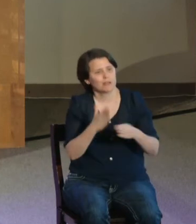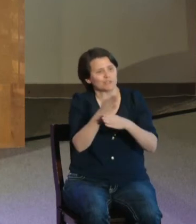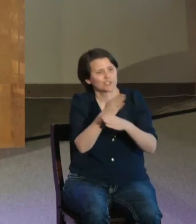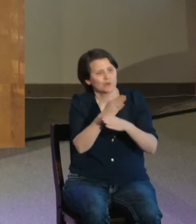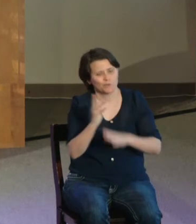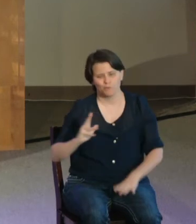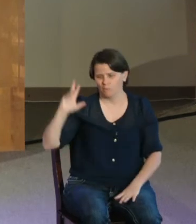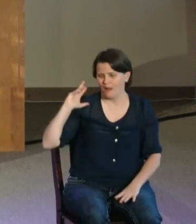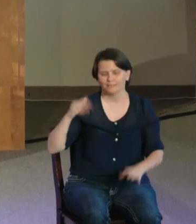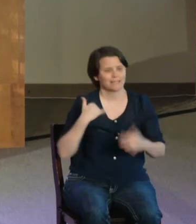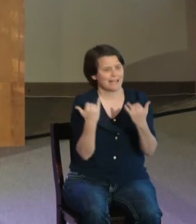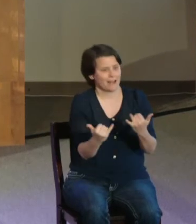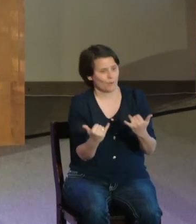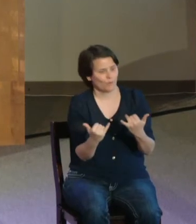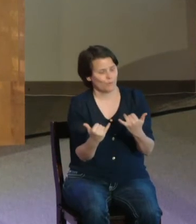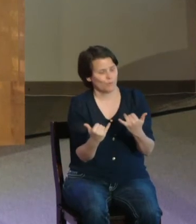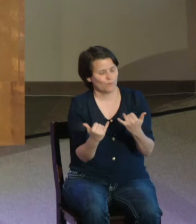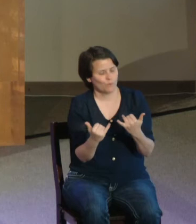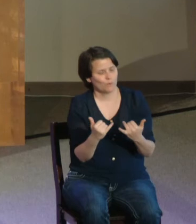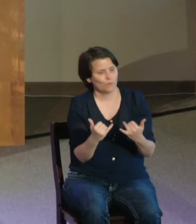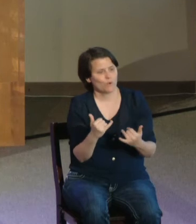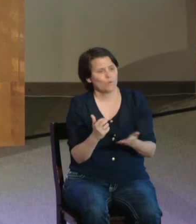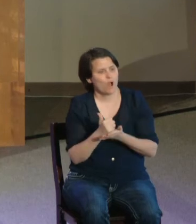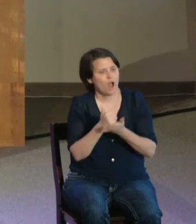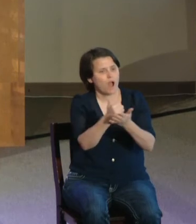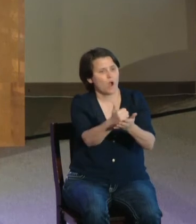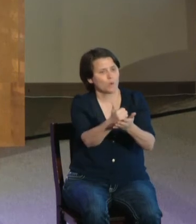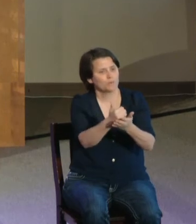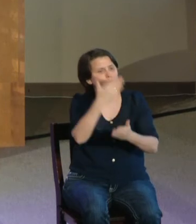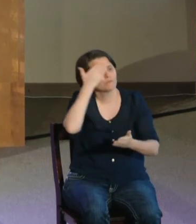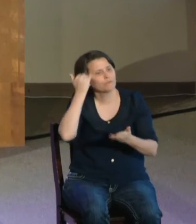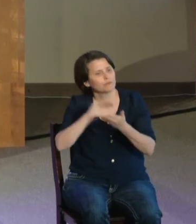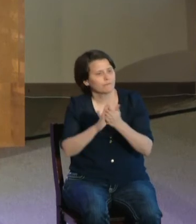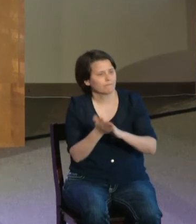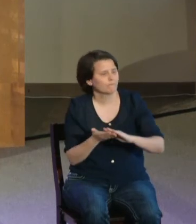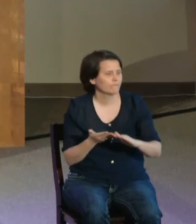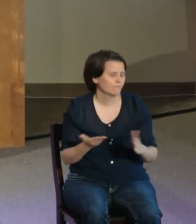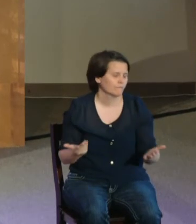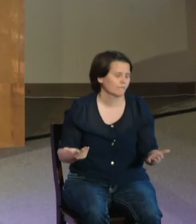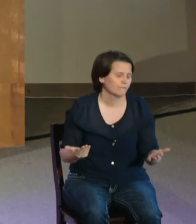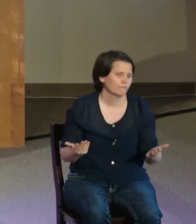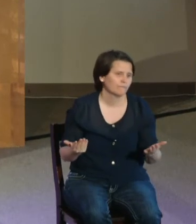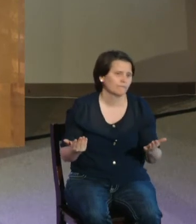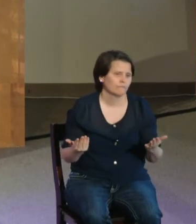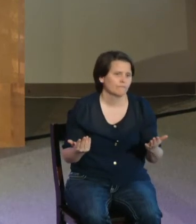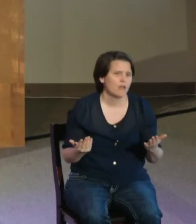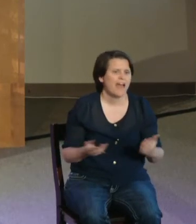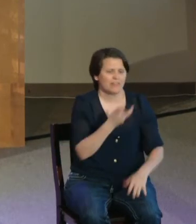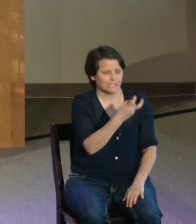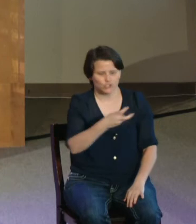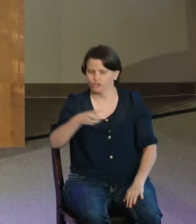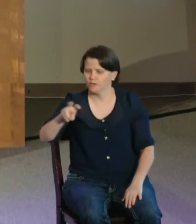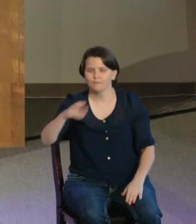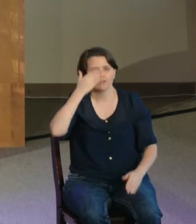will really help you to shift into forgiveness. And the reason that I'm mentioning forgiveness